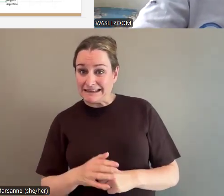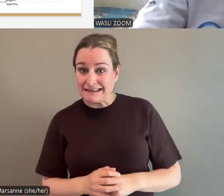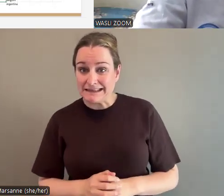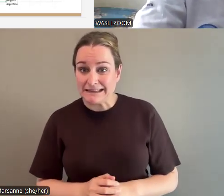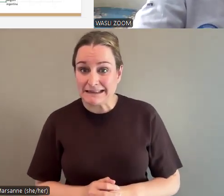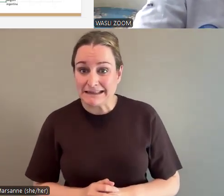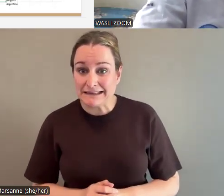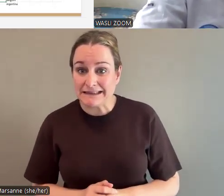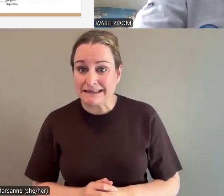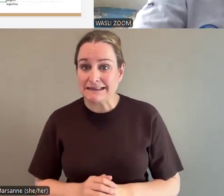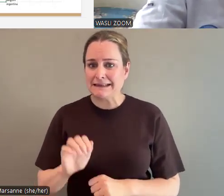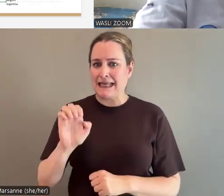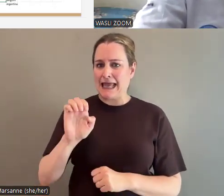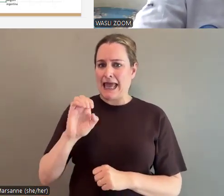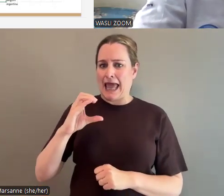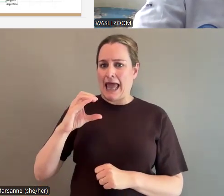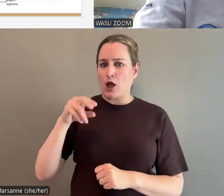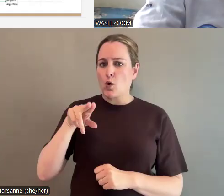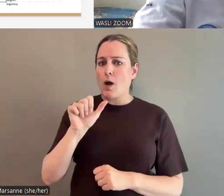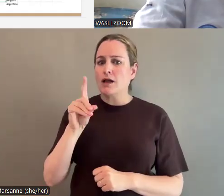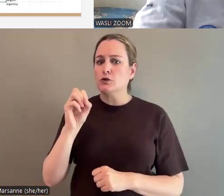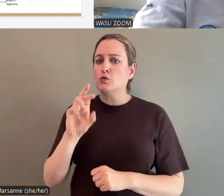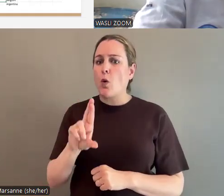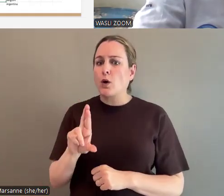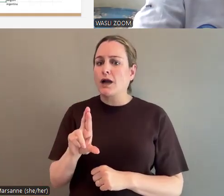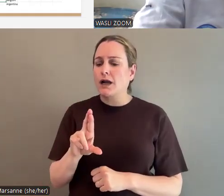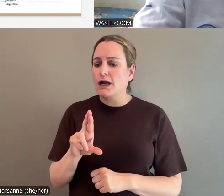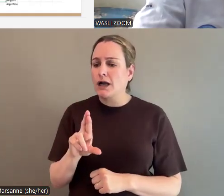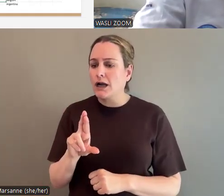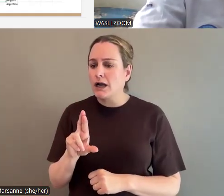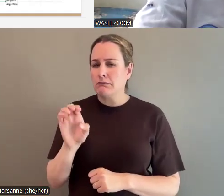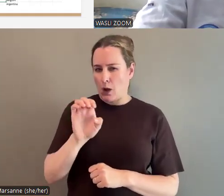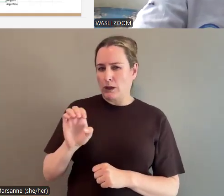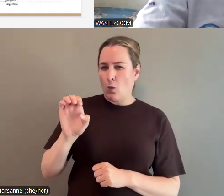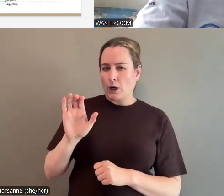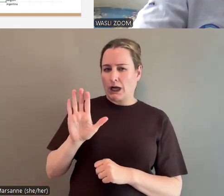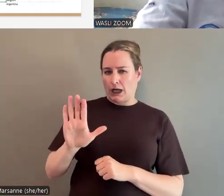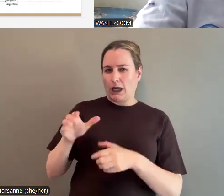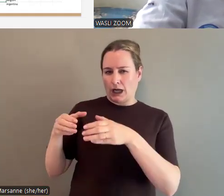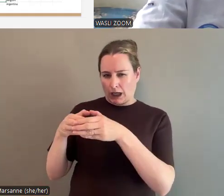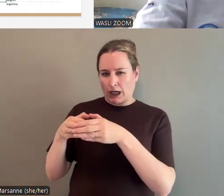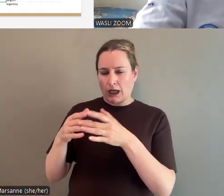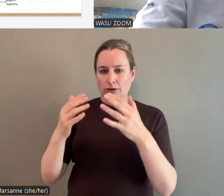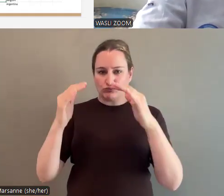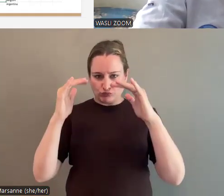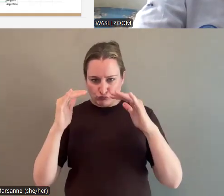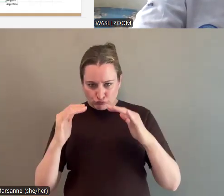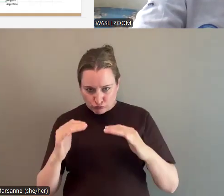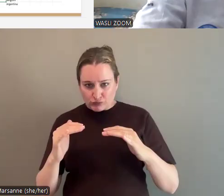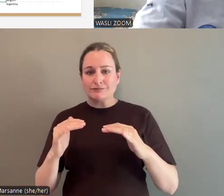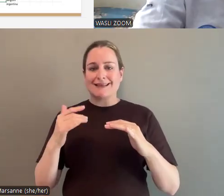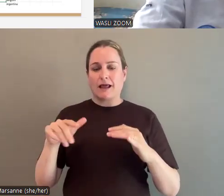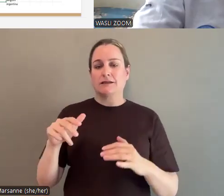Ecuadorian Association of Sign Language Interpreters. That's Ecuador. And we have in number 16,